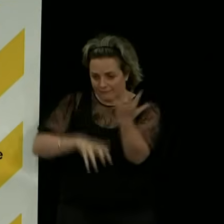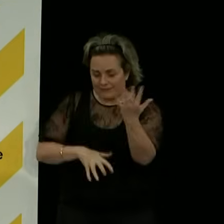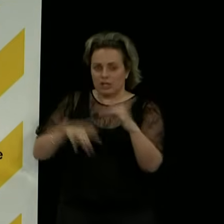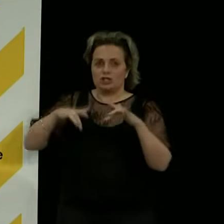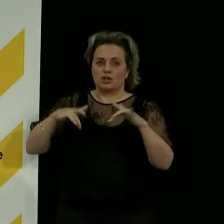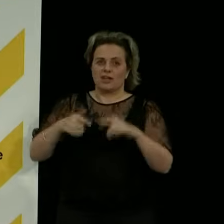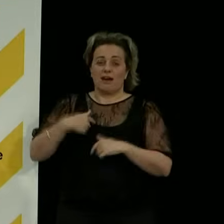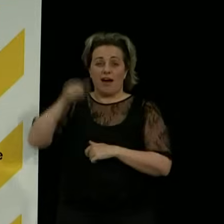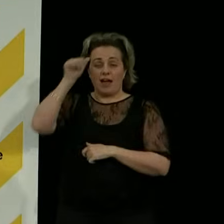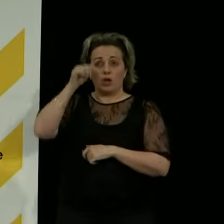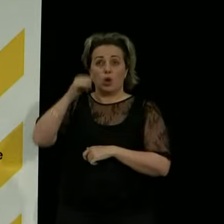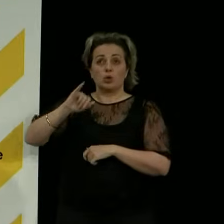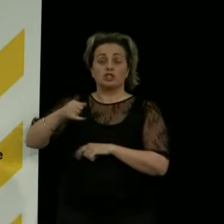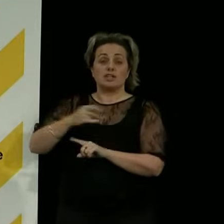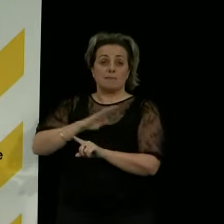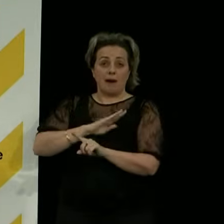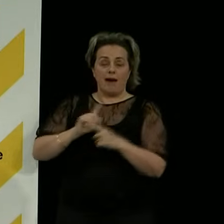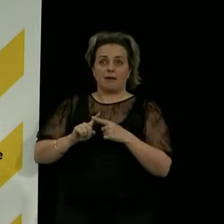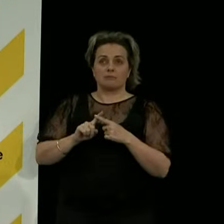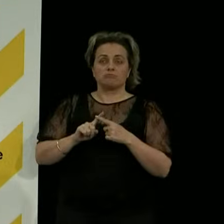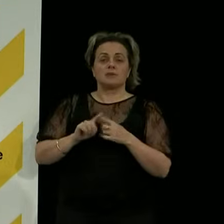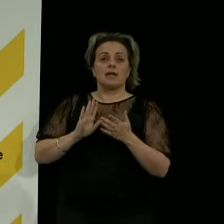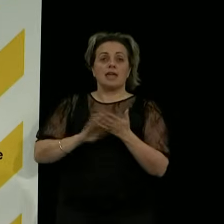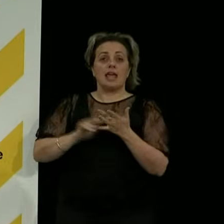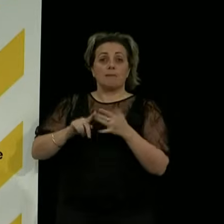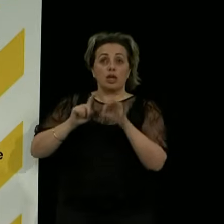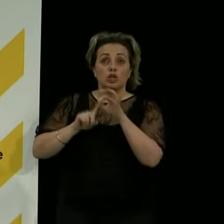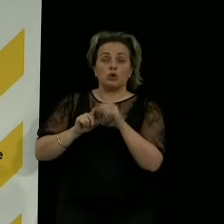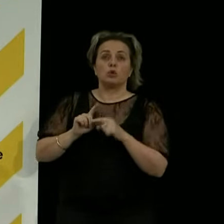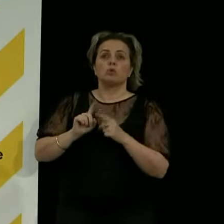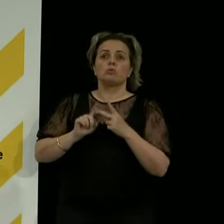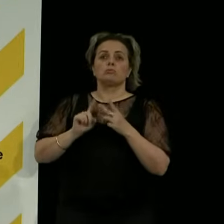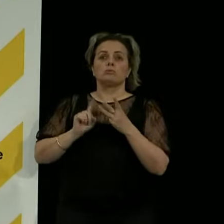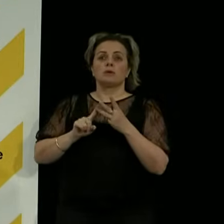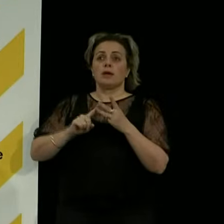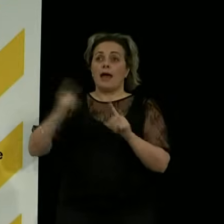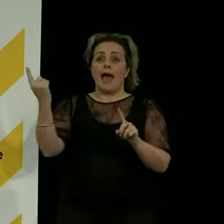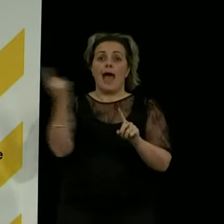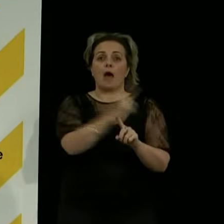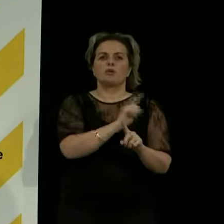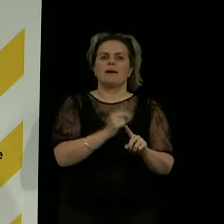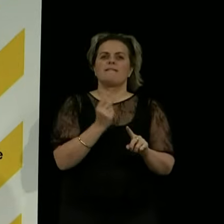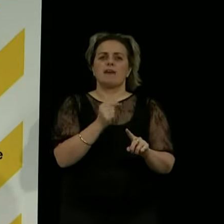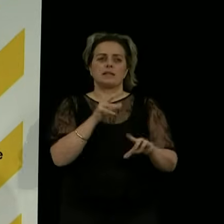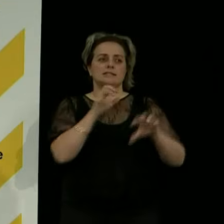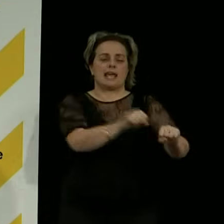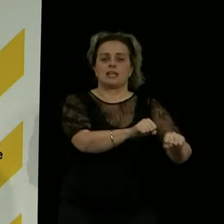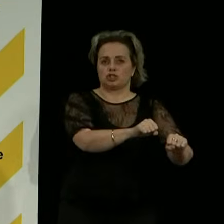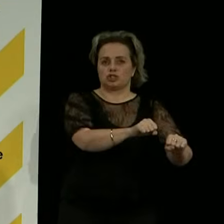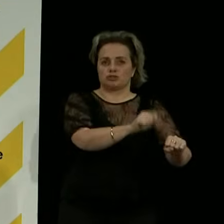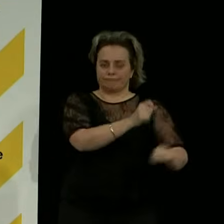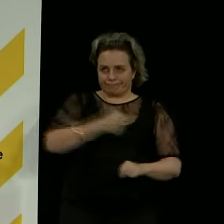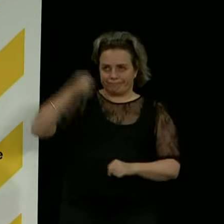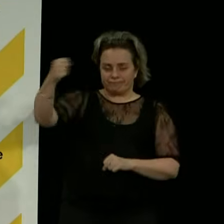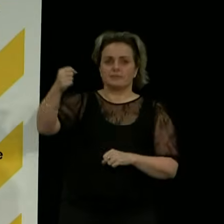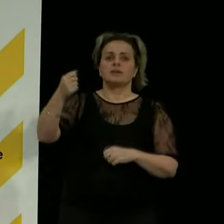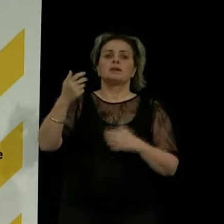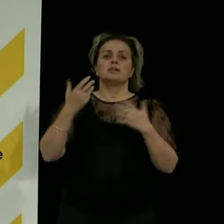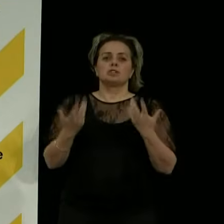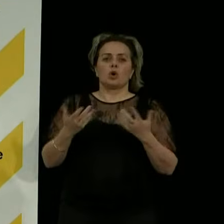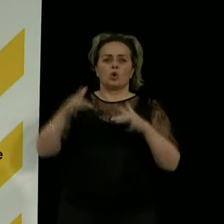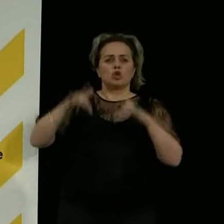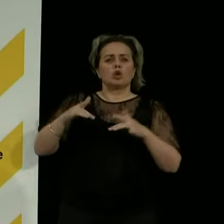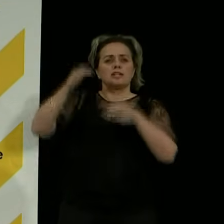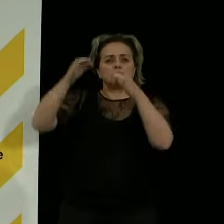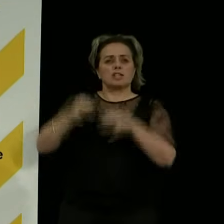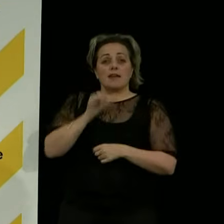the jet park. I know they absconded in a reasonably short period of time. They were apprehended again, and that a decision hasn't yet been made as to whether or not that person